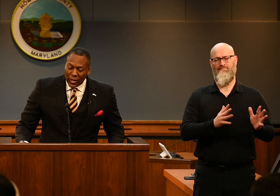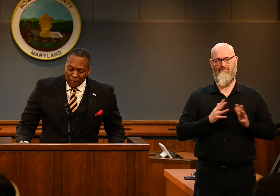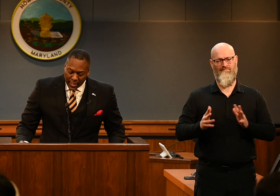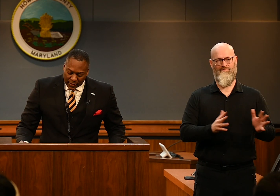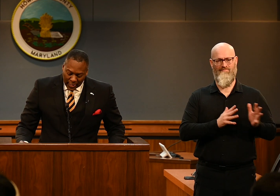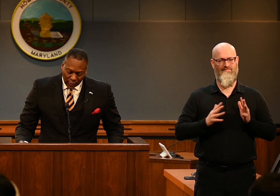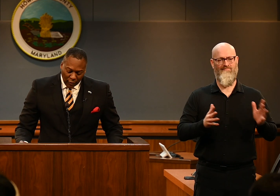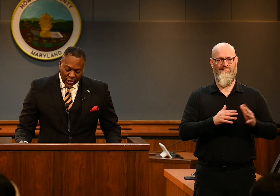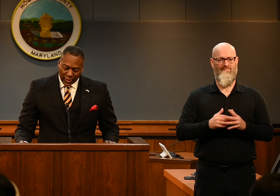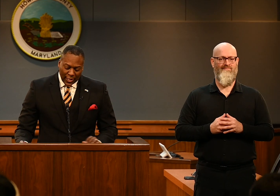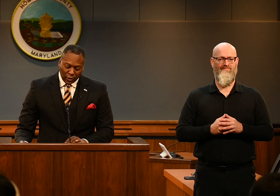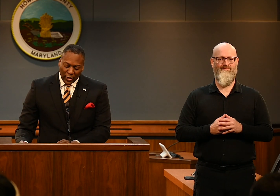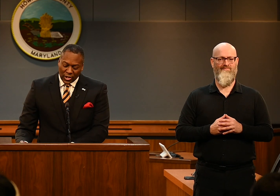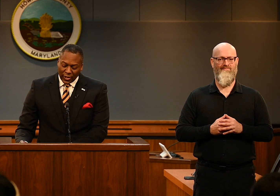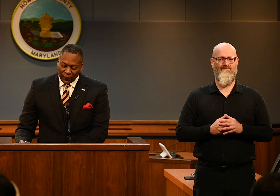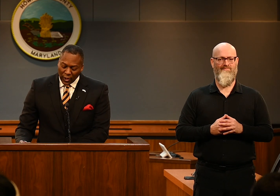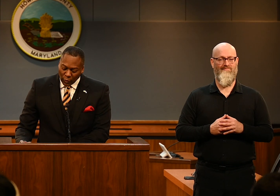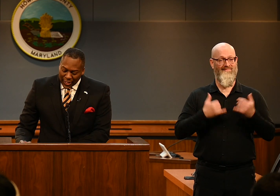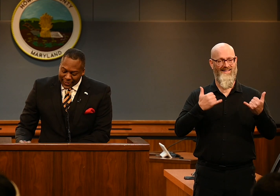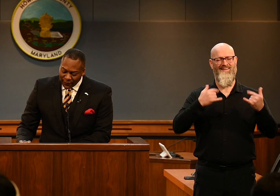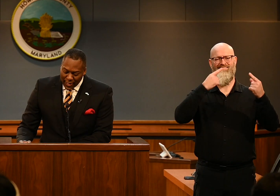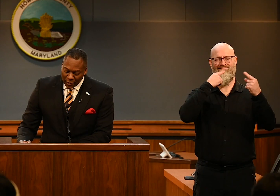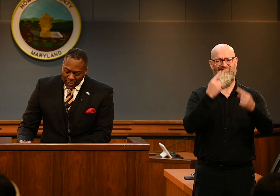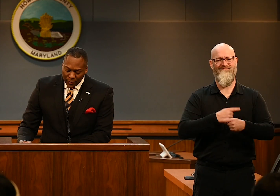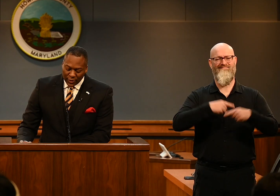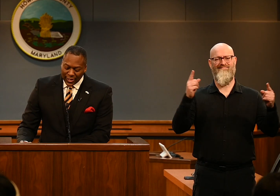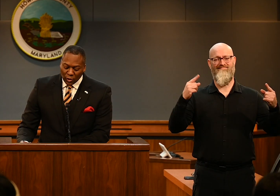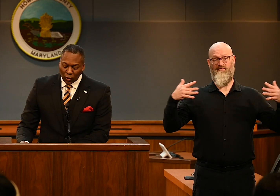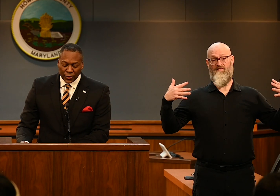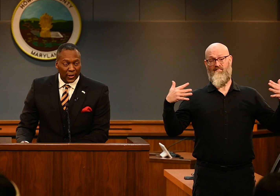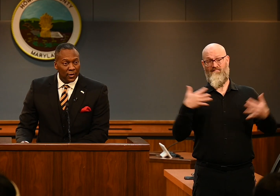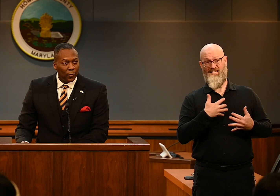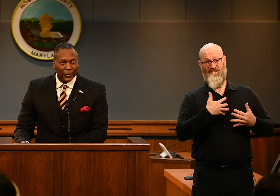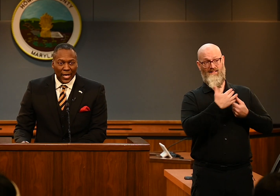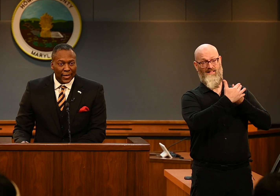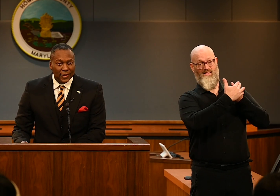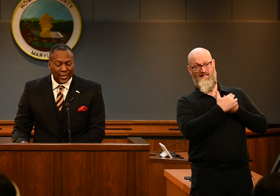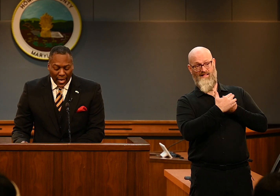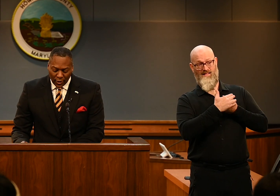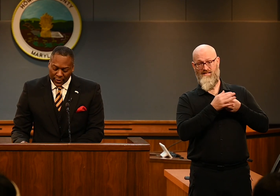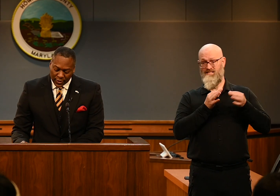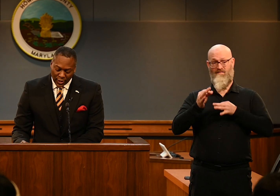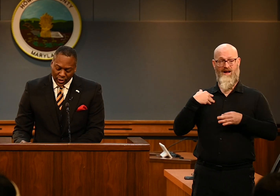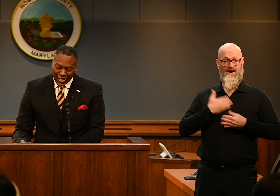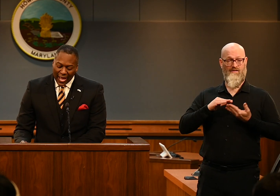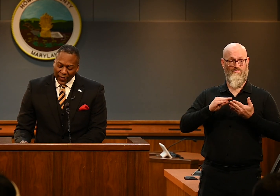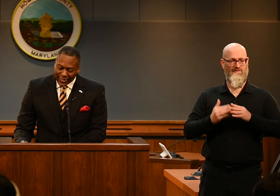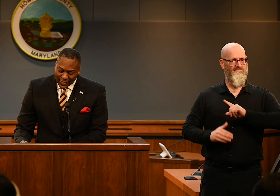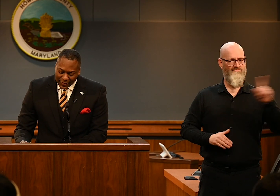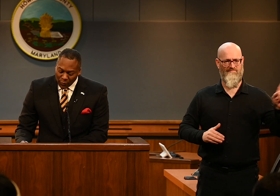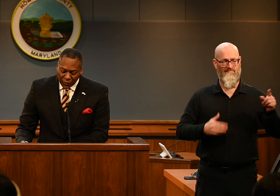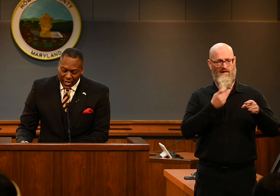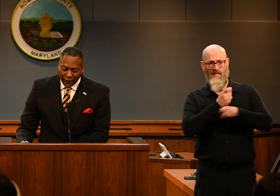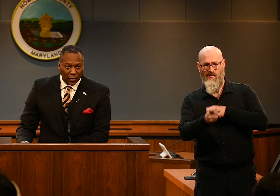Today, we make a declaration that fear will not define our neighborhoods, that cruelty will not guide our decisions, and